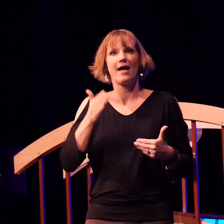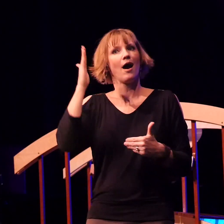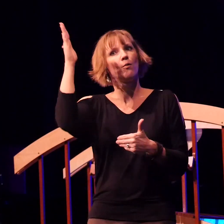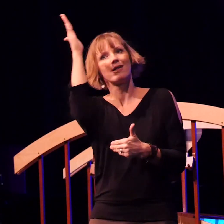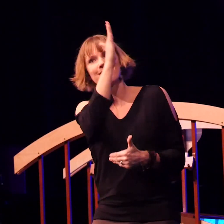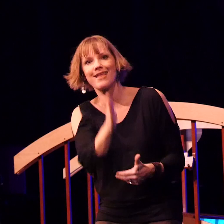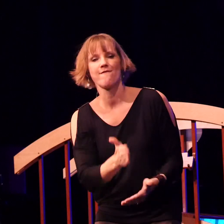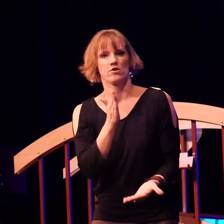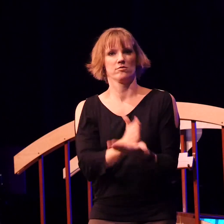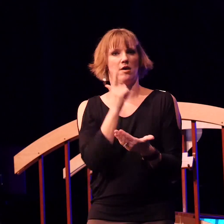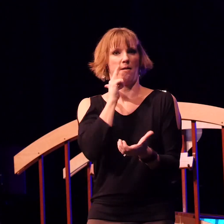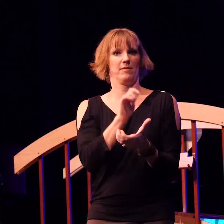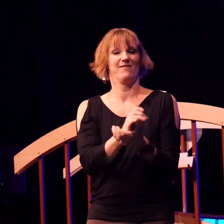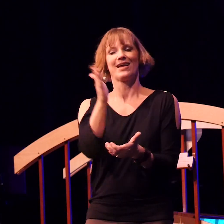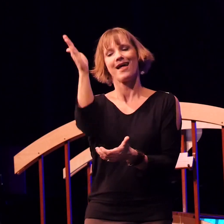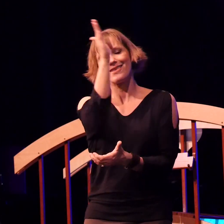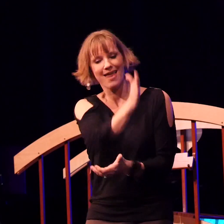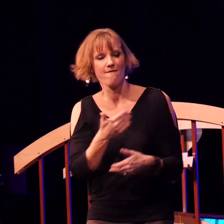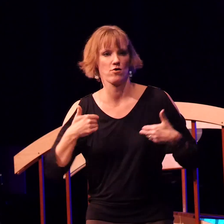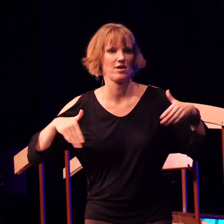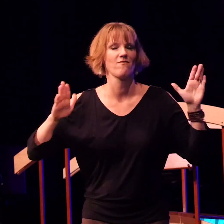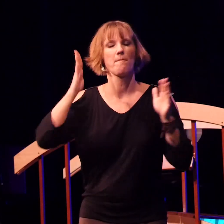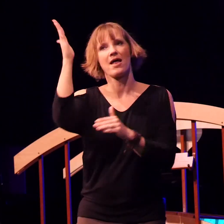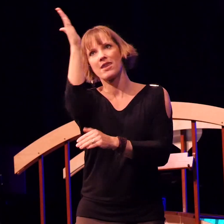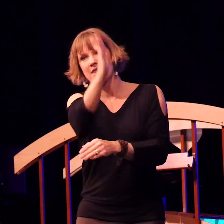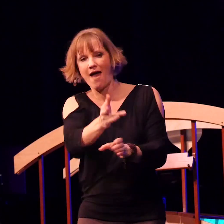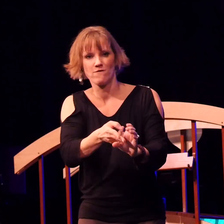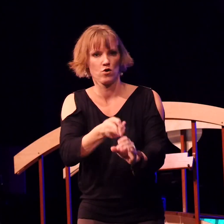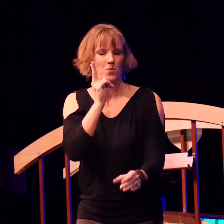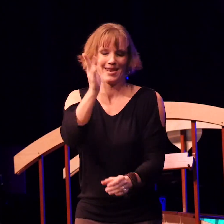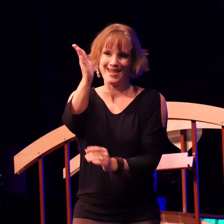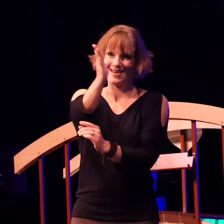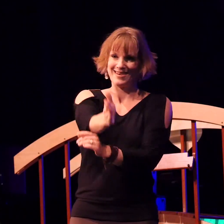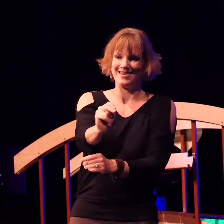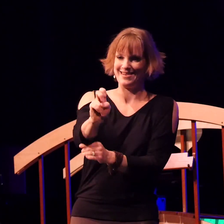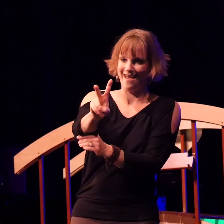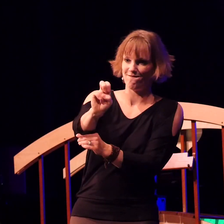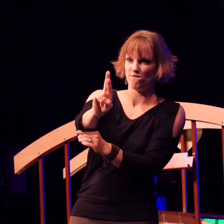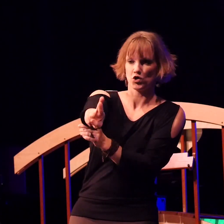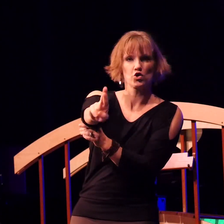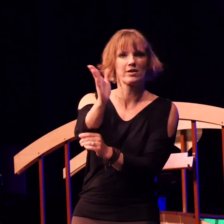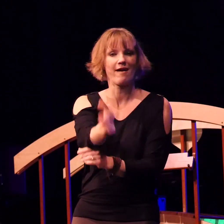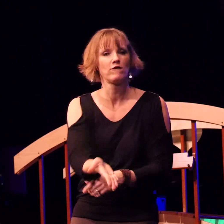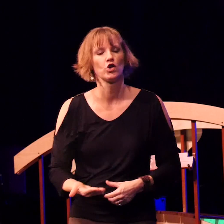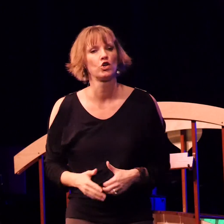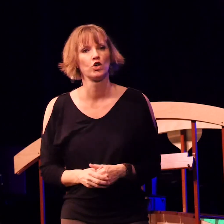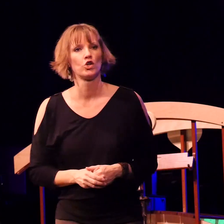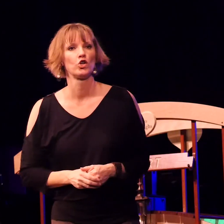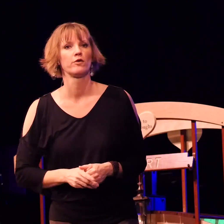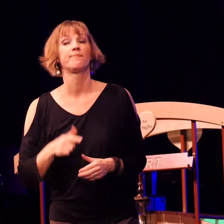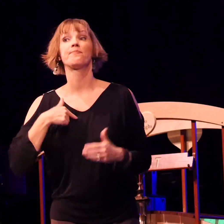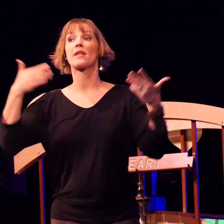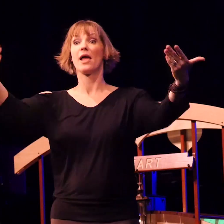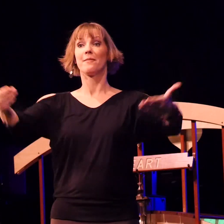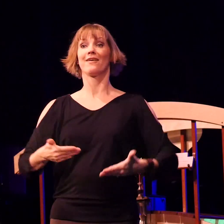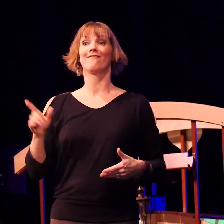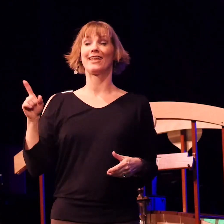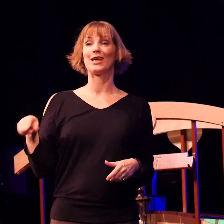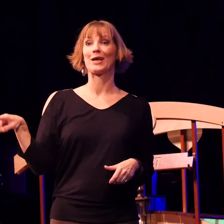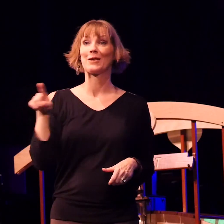believing, never give up, never quit, never, never. So I'm inviting